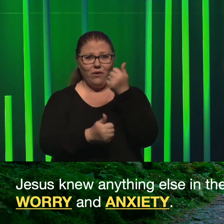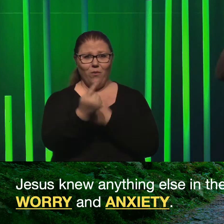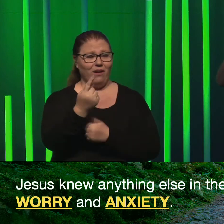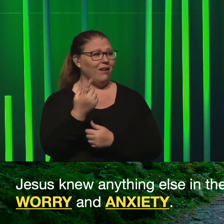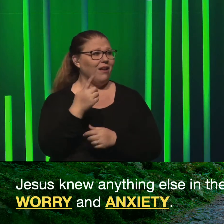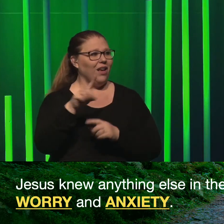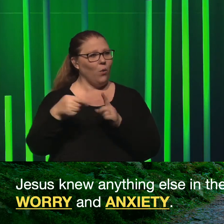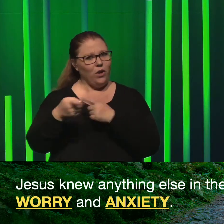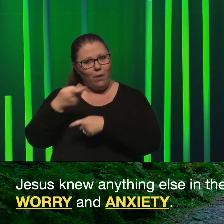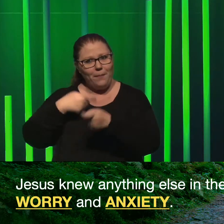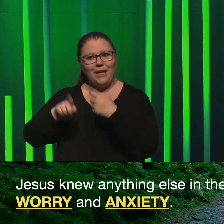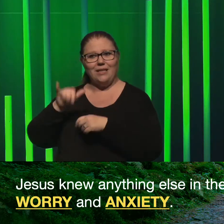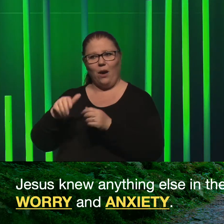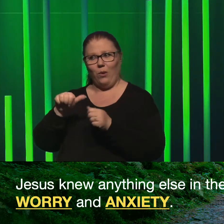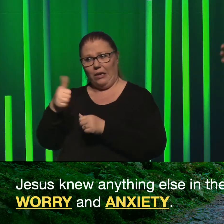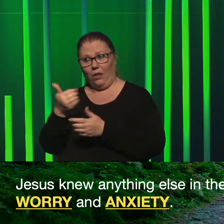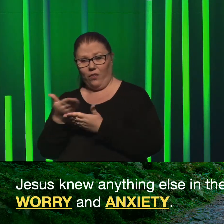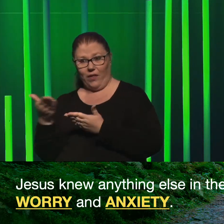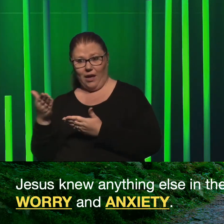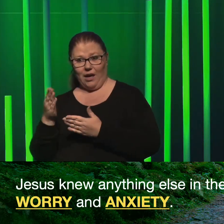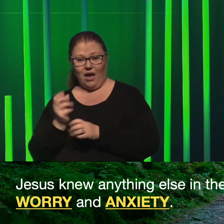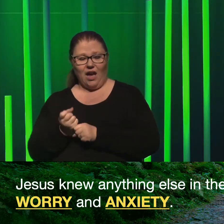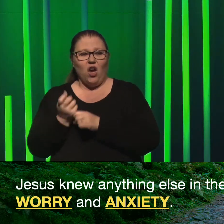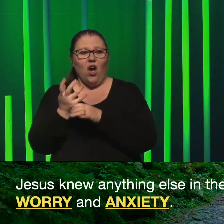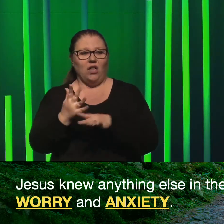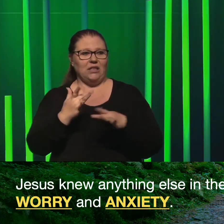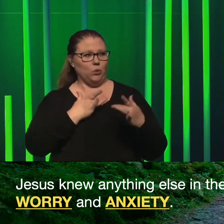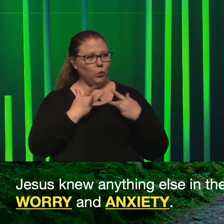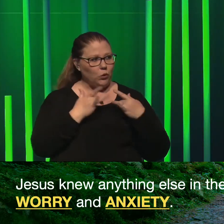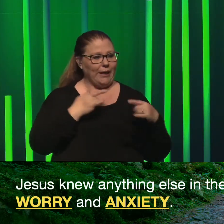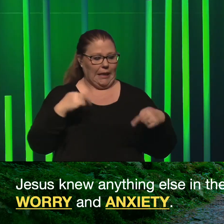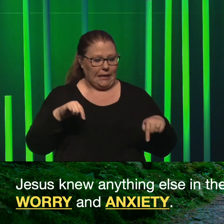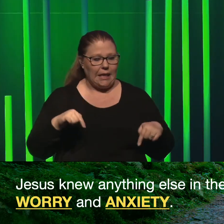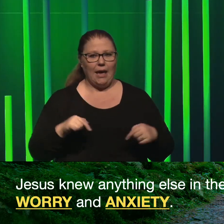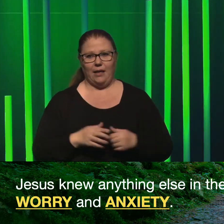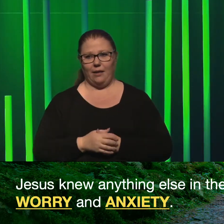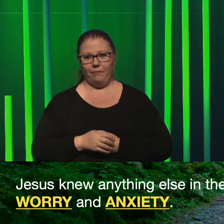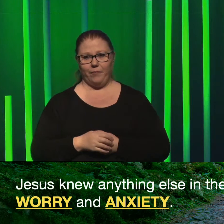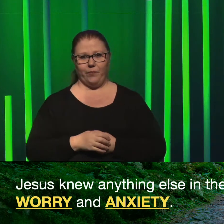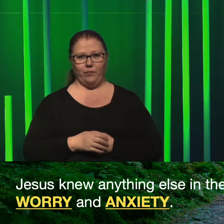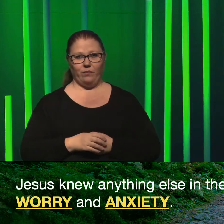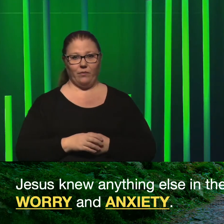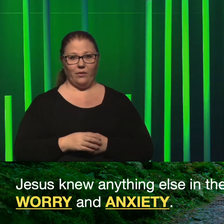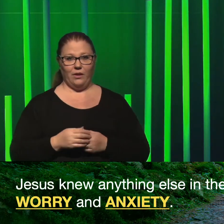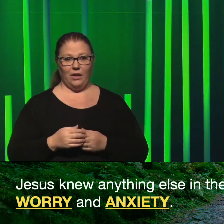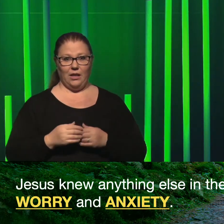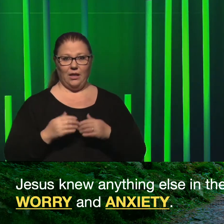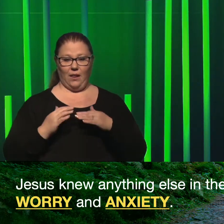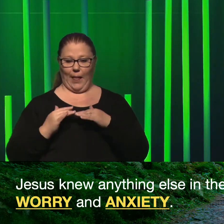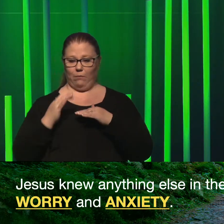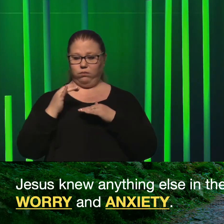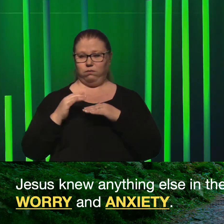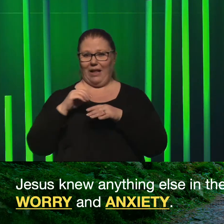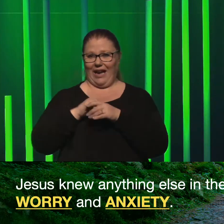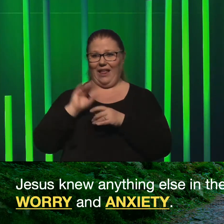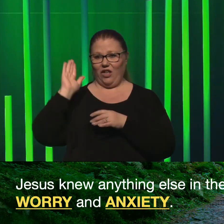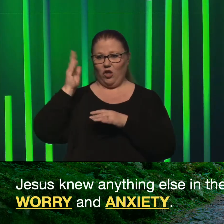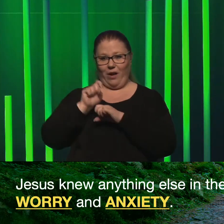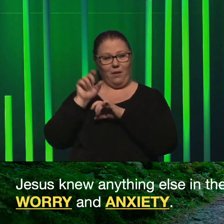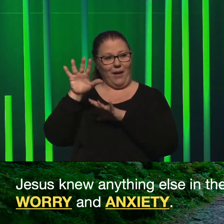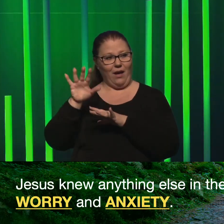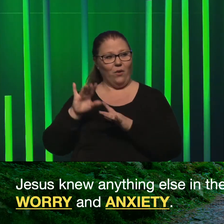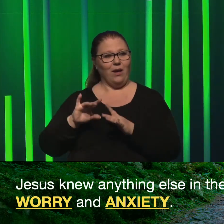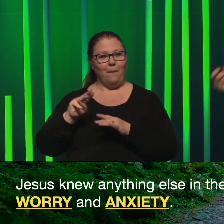as you replace that with something else, it's going to produce worry and anxiety. Earlier in the Sermon on the Mount, Jesus kind of launches with